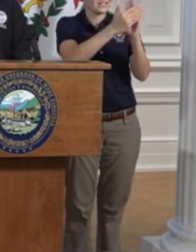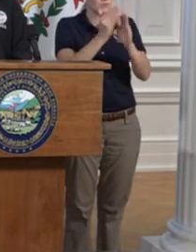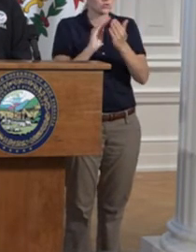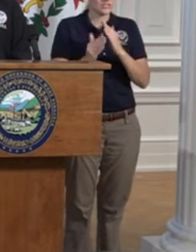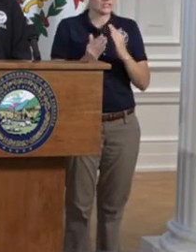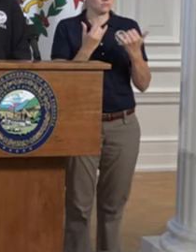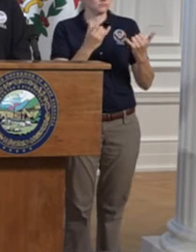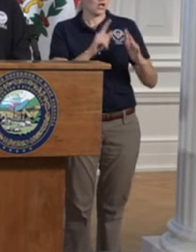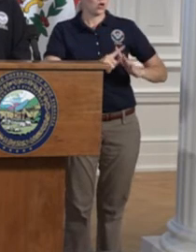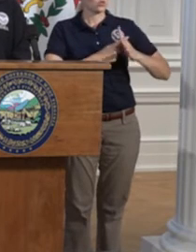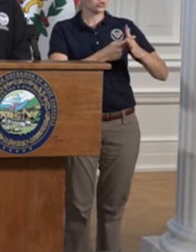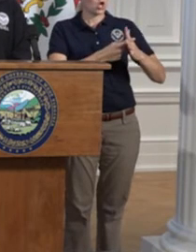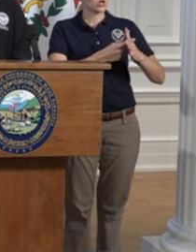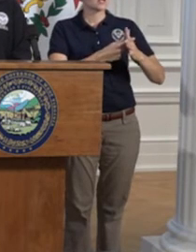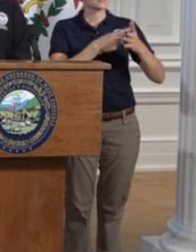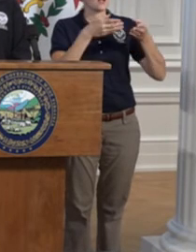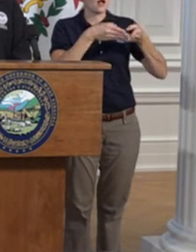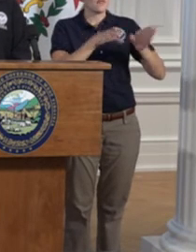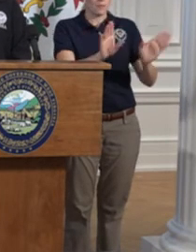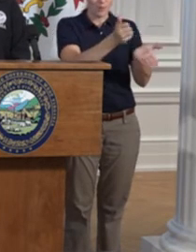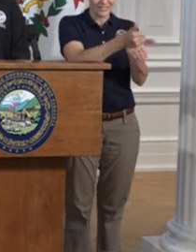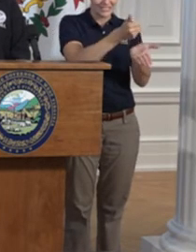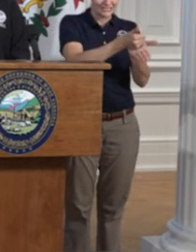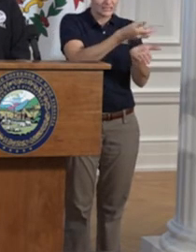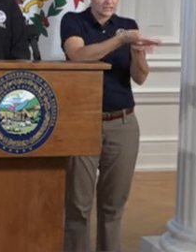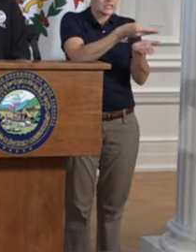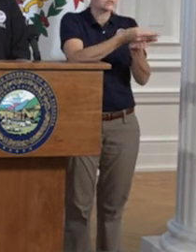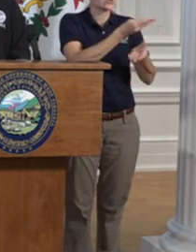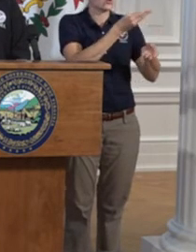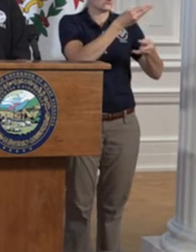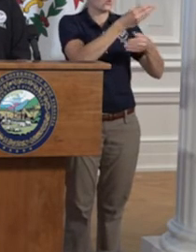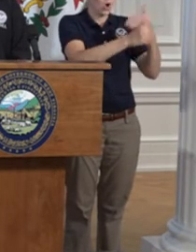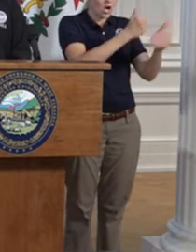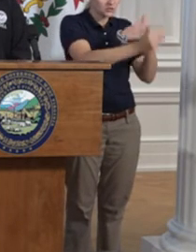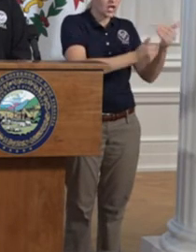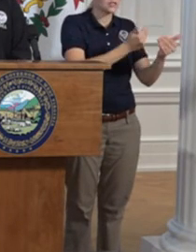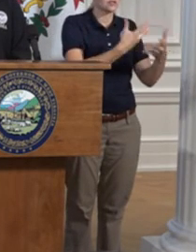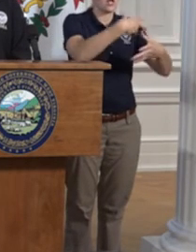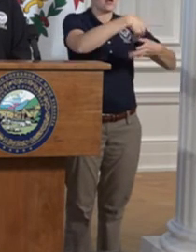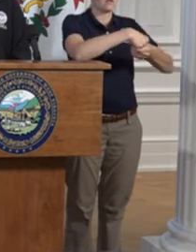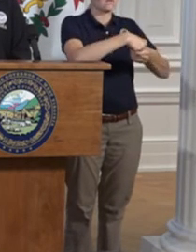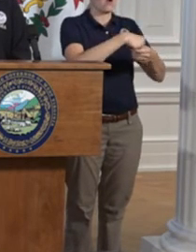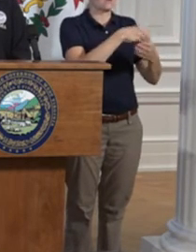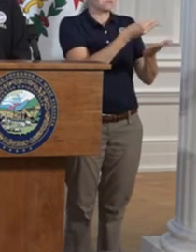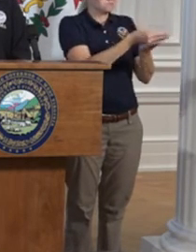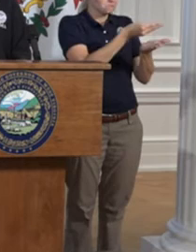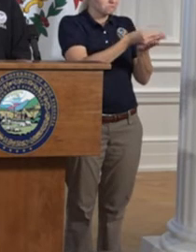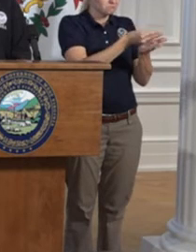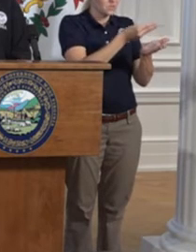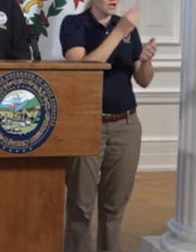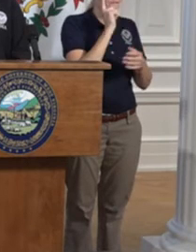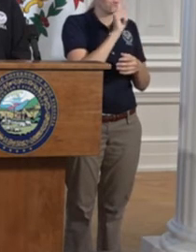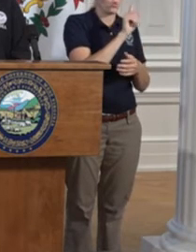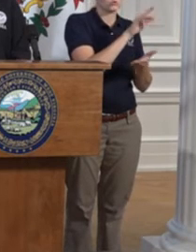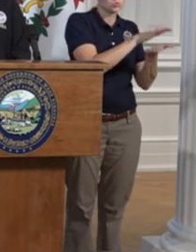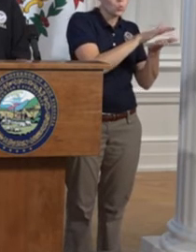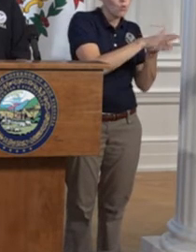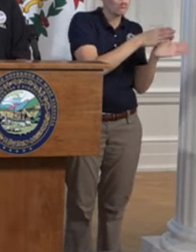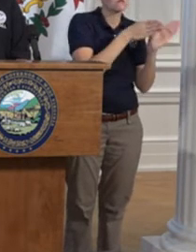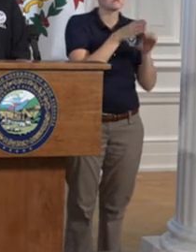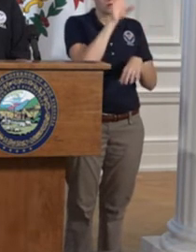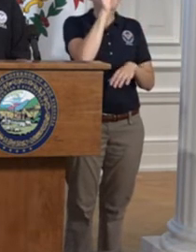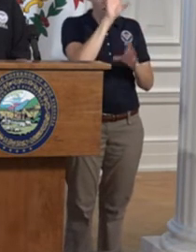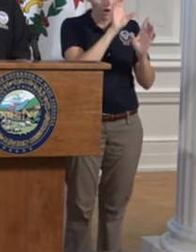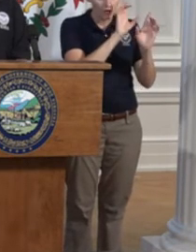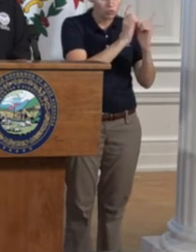starting the public assistance process that involves funding for schools, for fire departments,